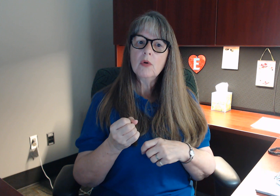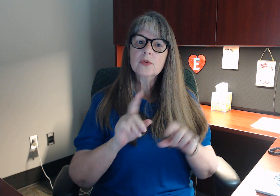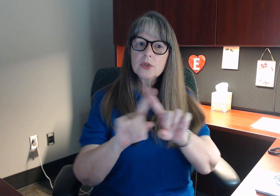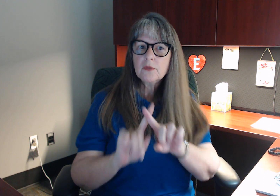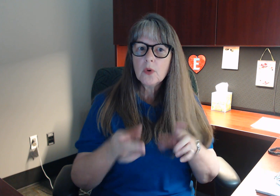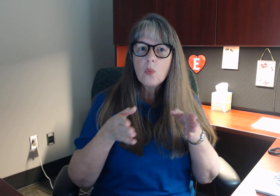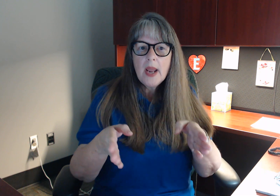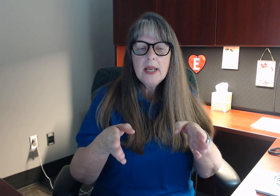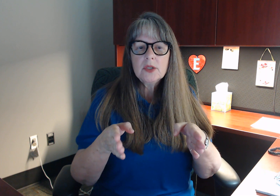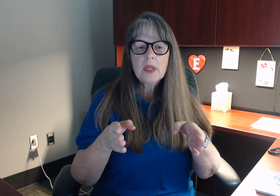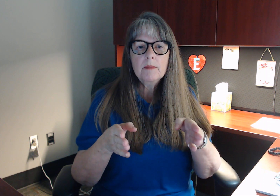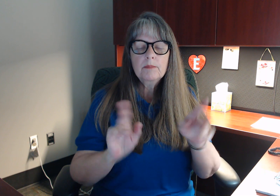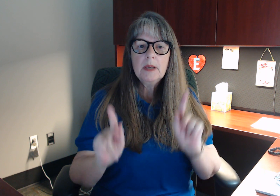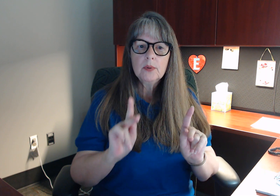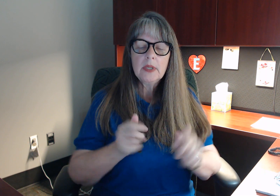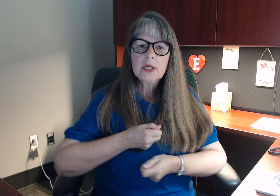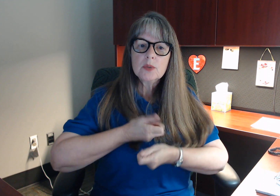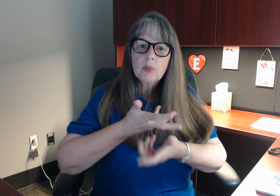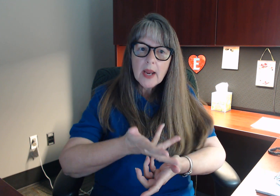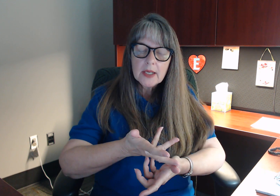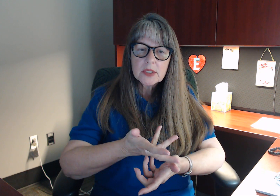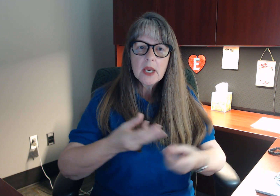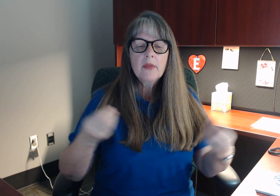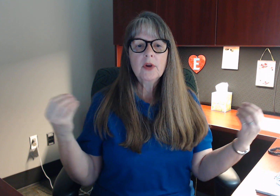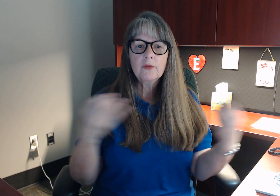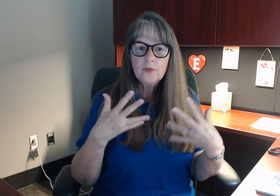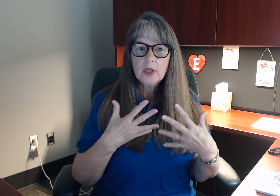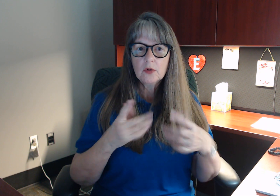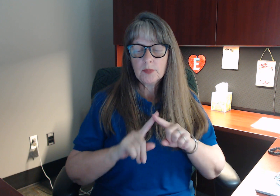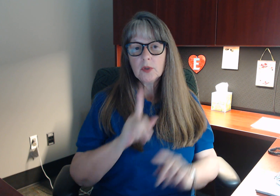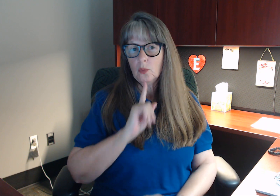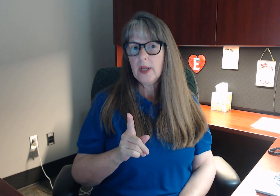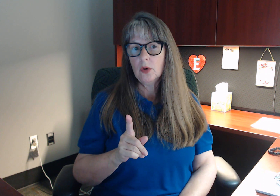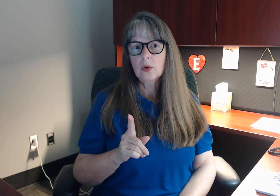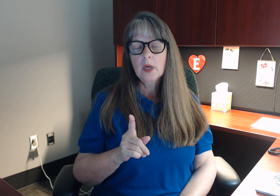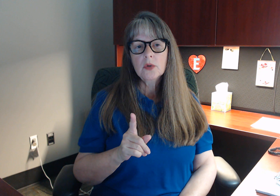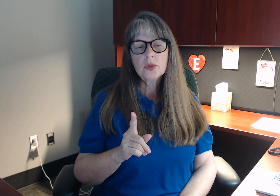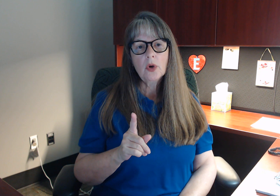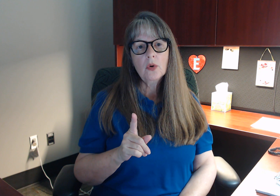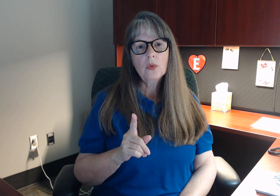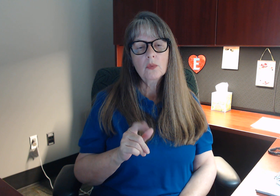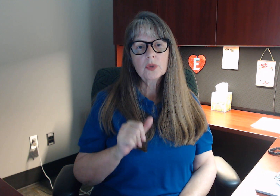there's different ways that people express their fears, but they're real. So